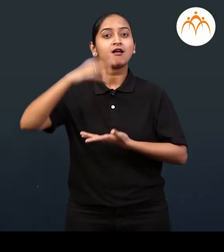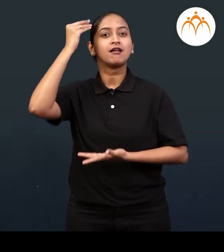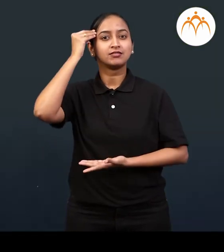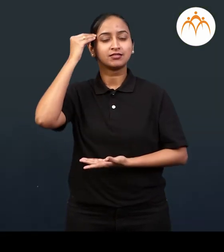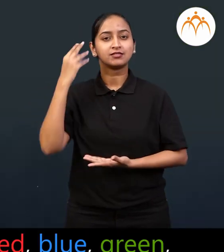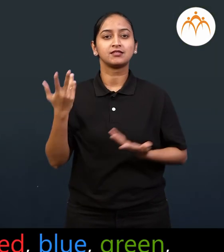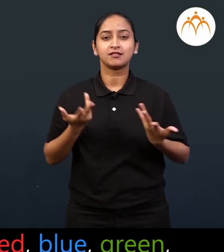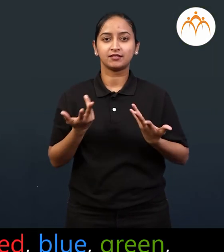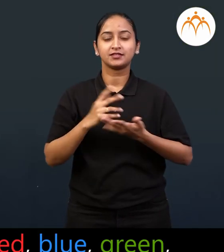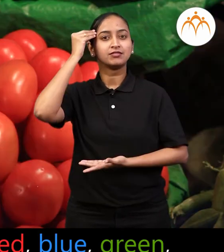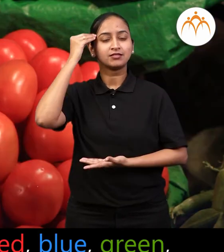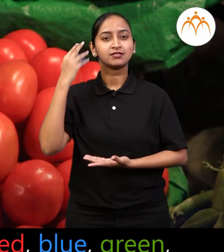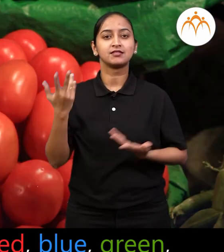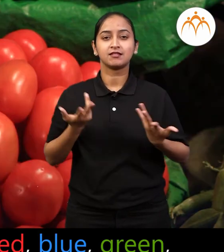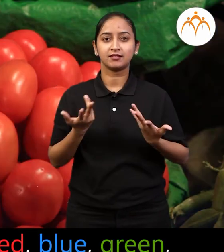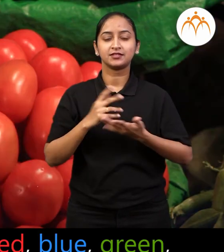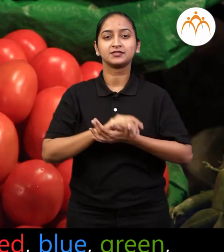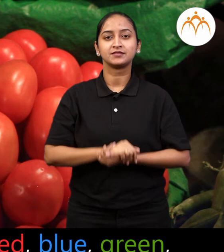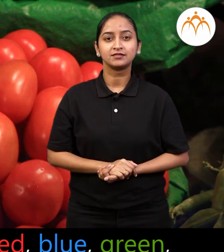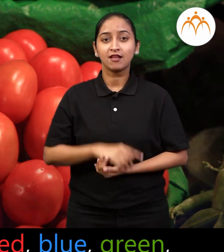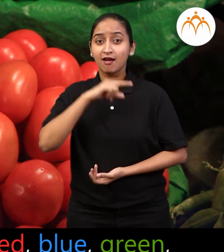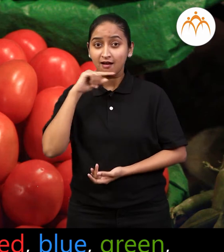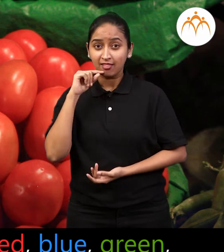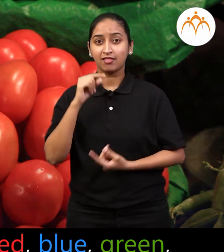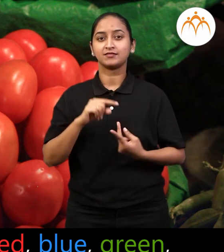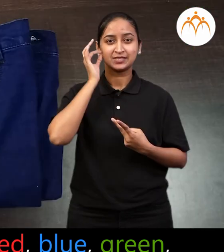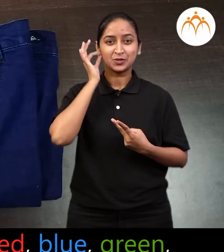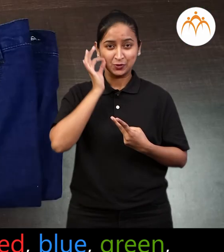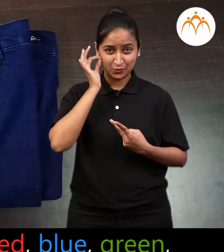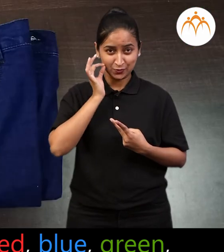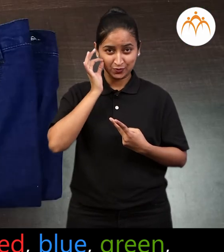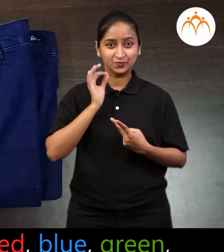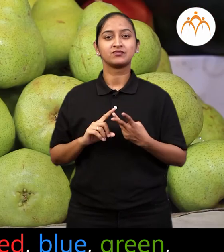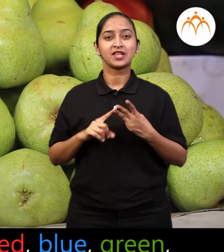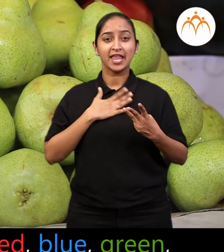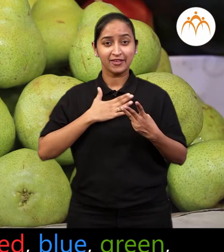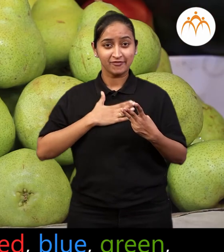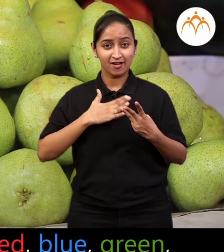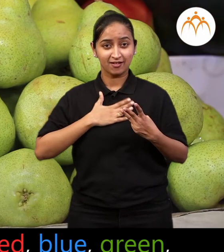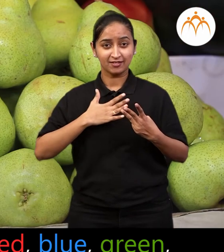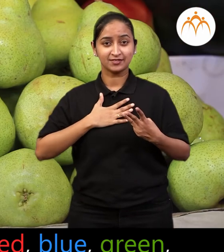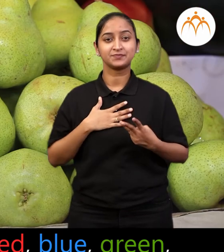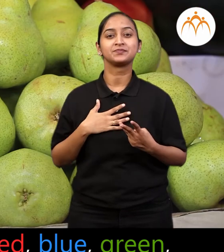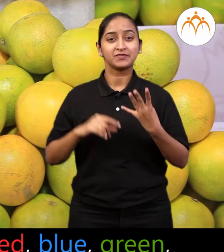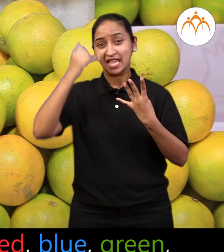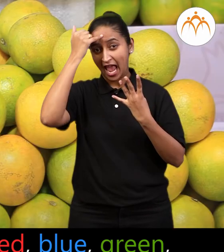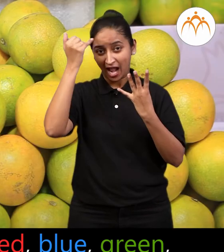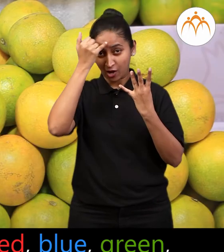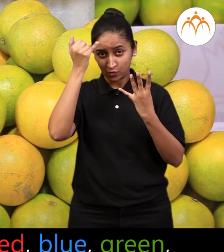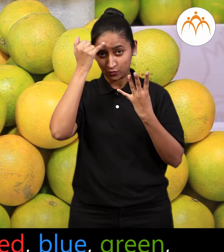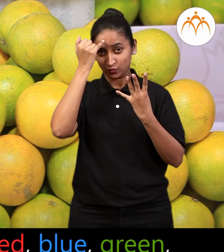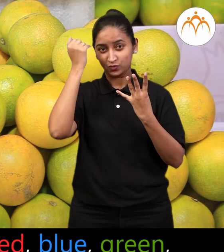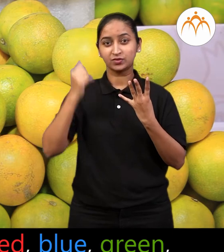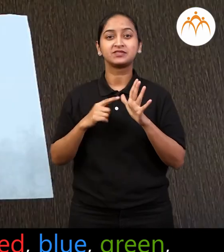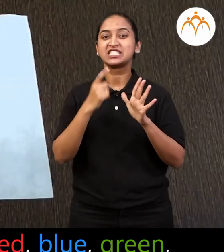What did we learn? We learned about the red, blue, green, yellow,